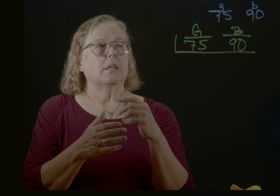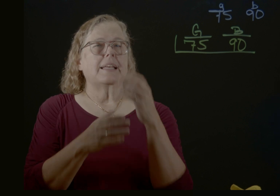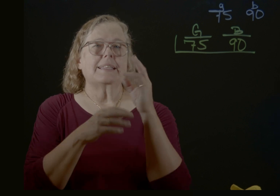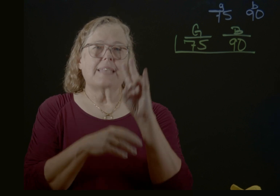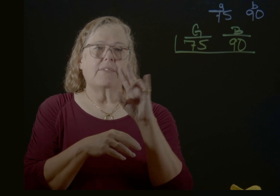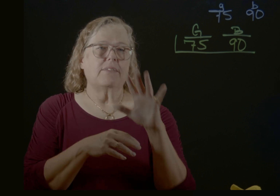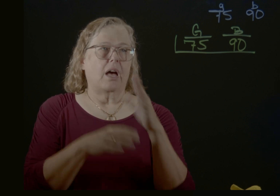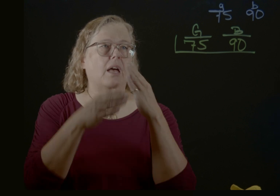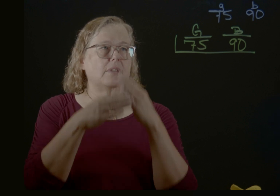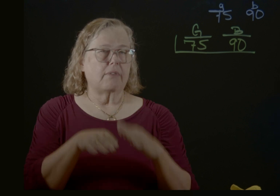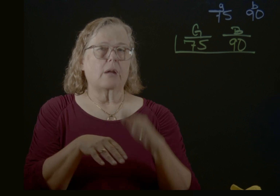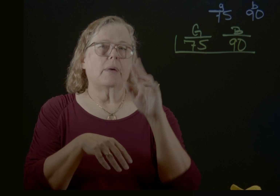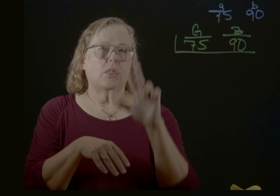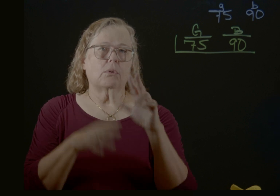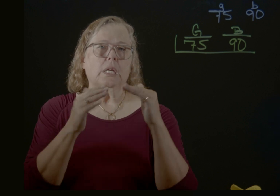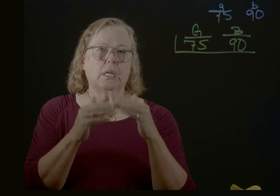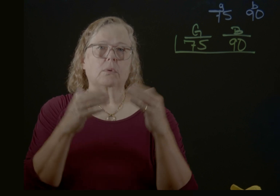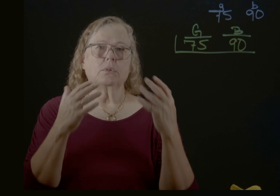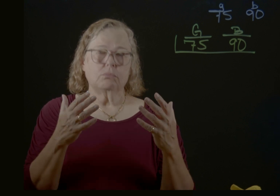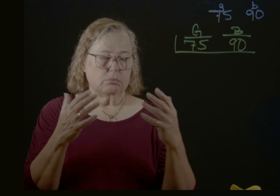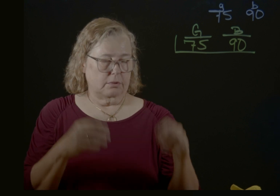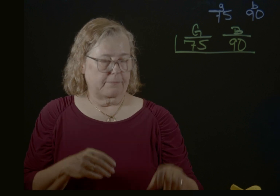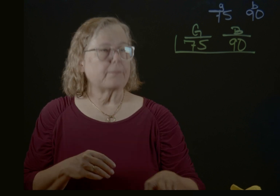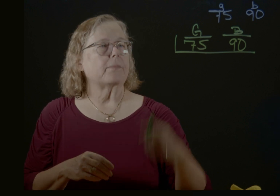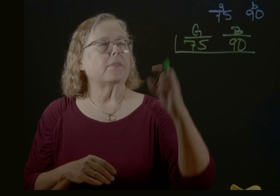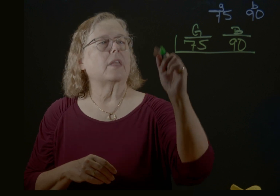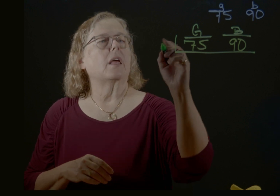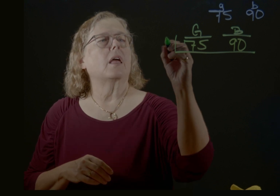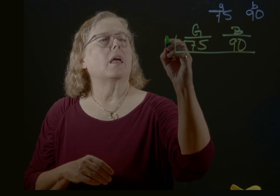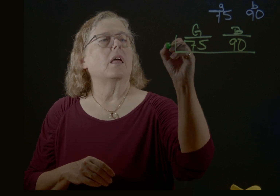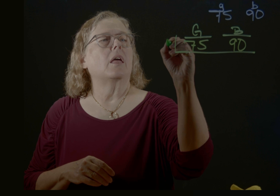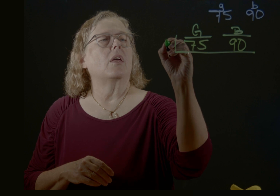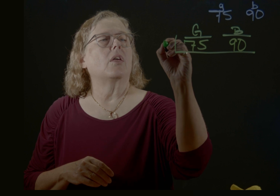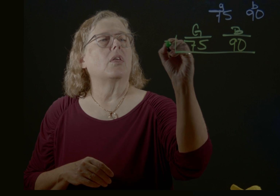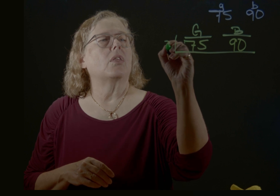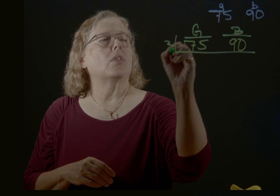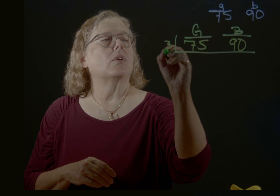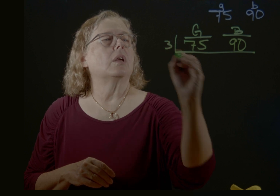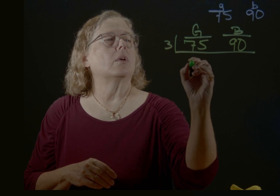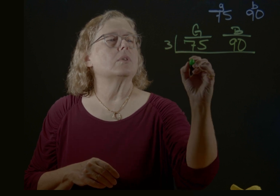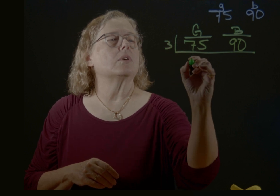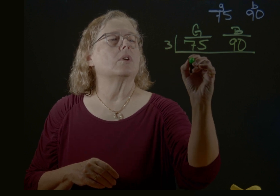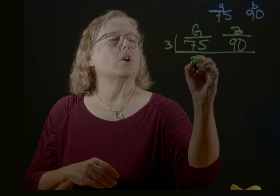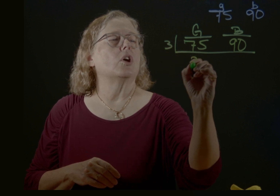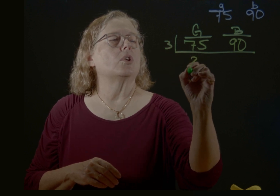You'd say 75 divided by 3 equals what? Is it a whole number? And yes, it is. 75 divided by 3